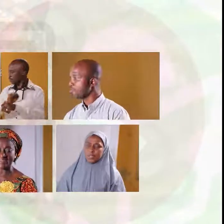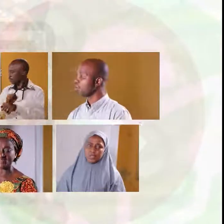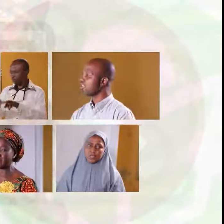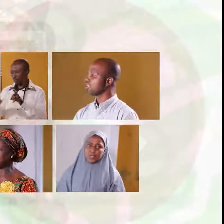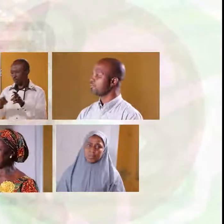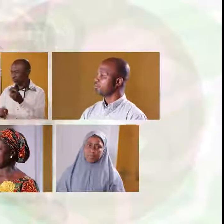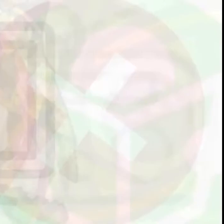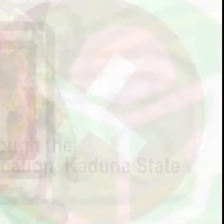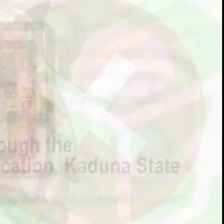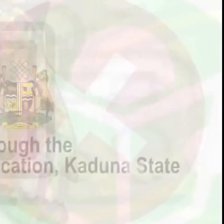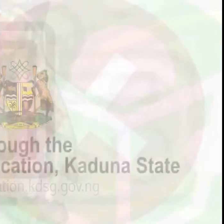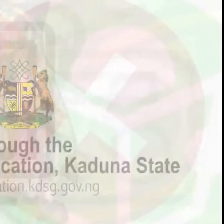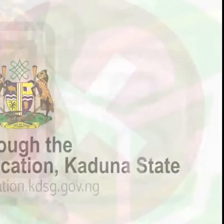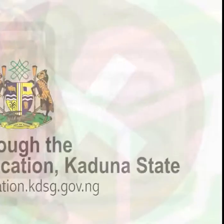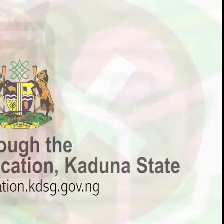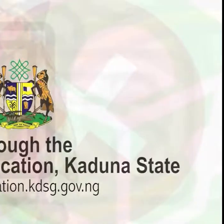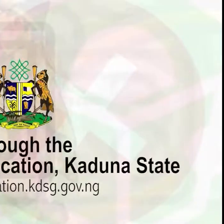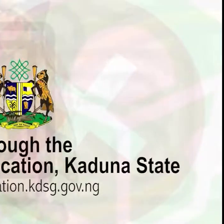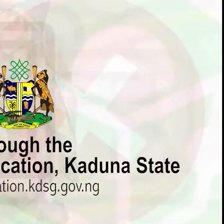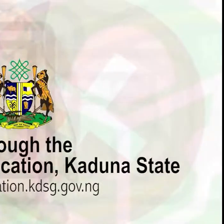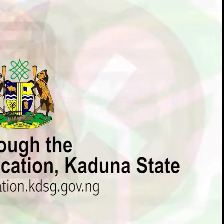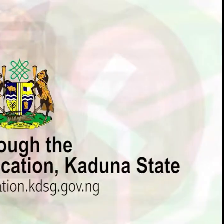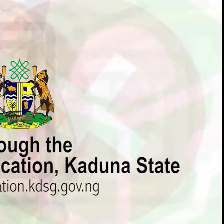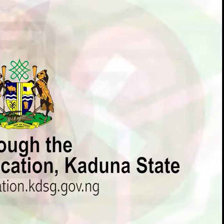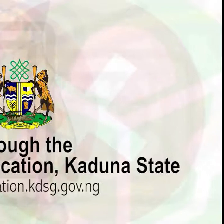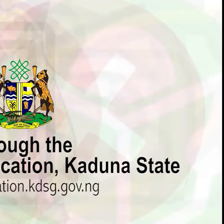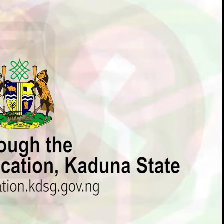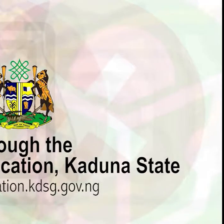done. We can see that it is in opposite direction.